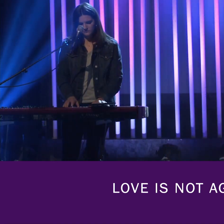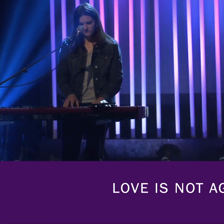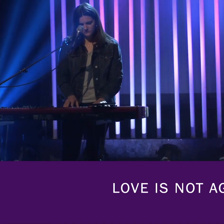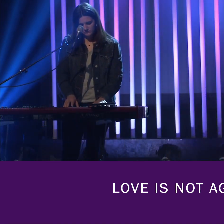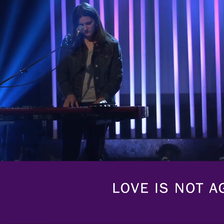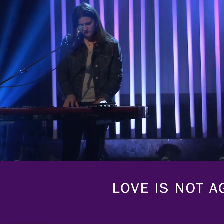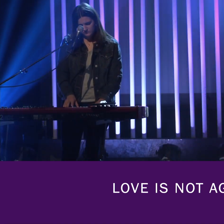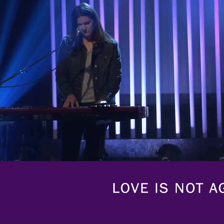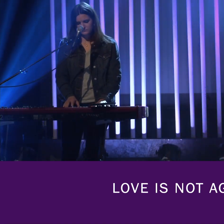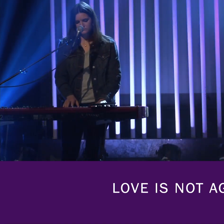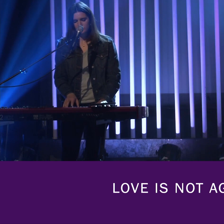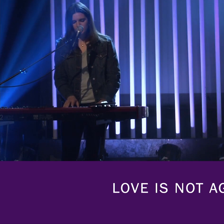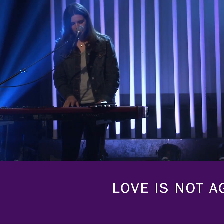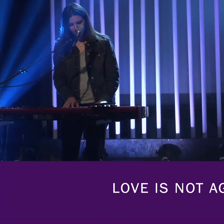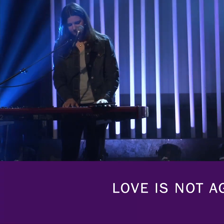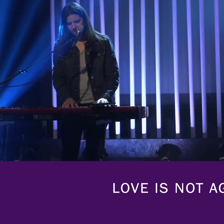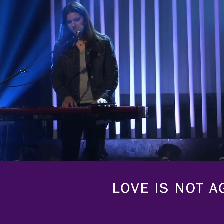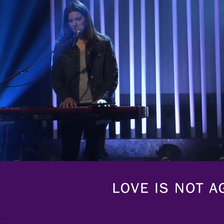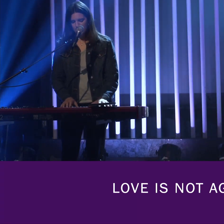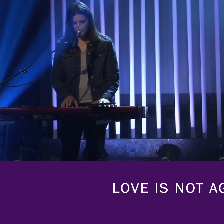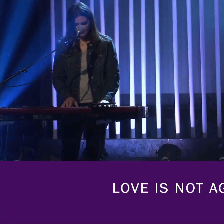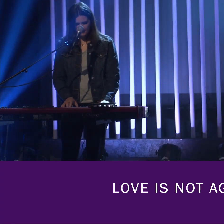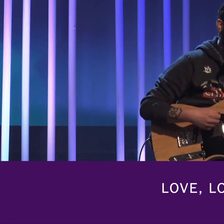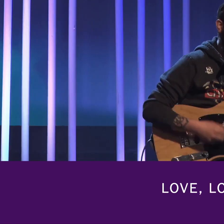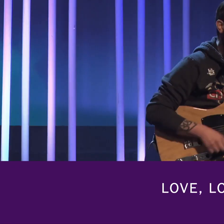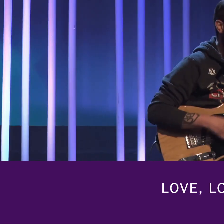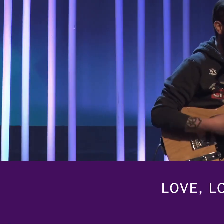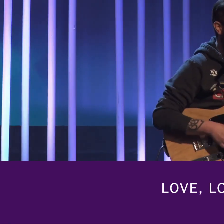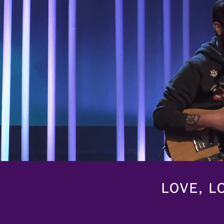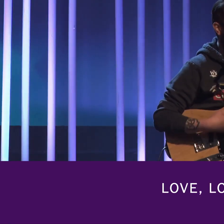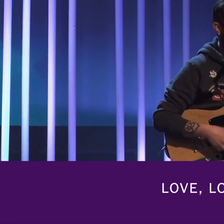Love is not against the law, no.